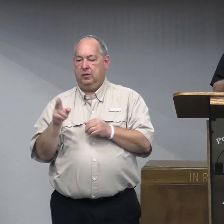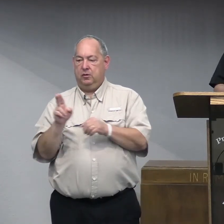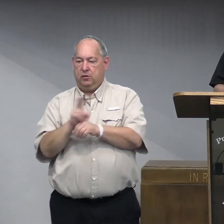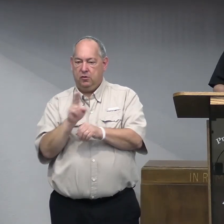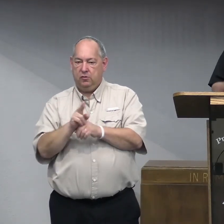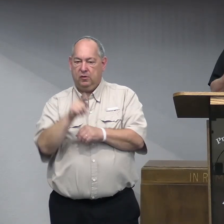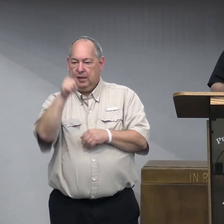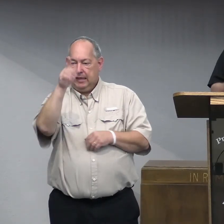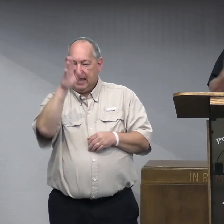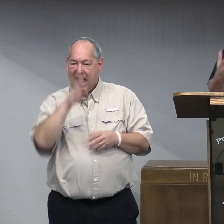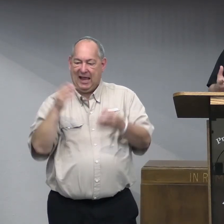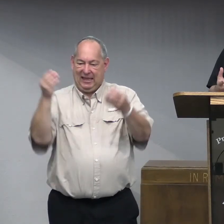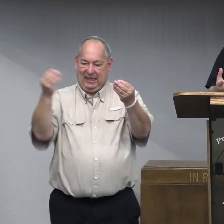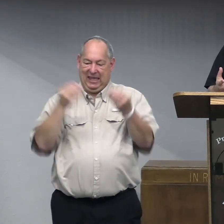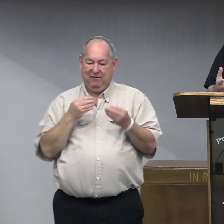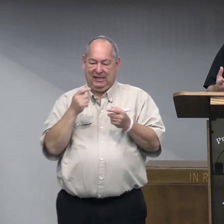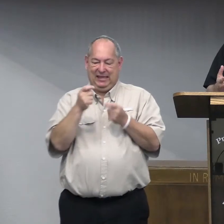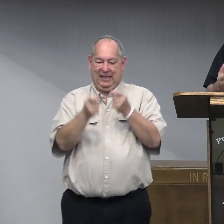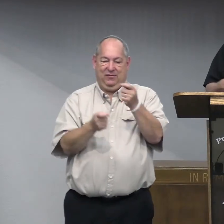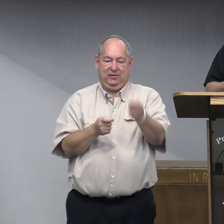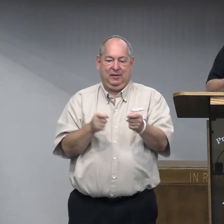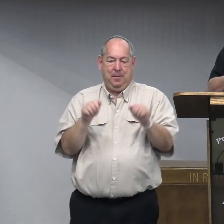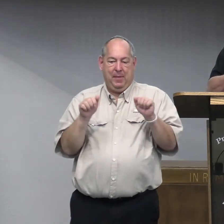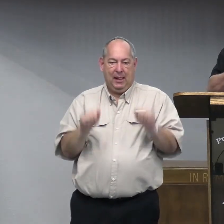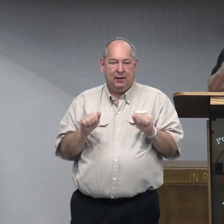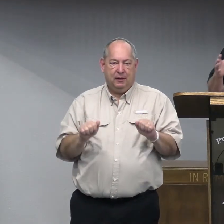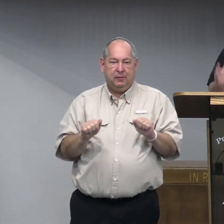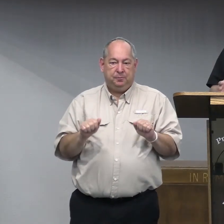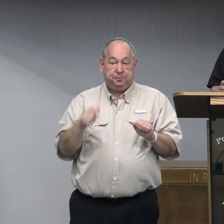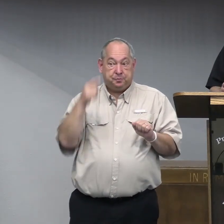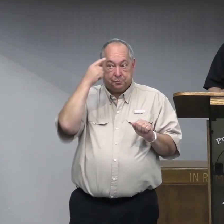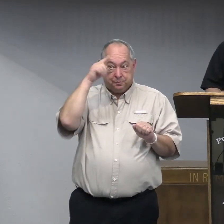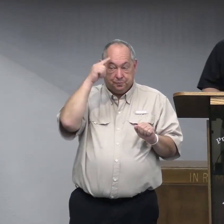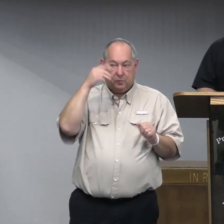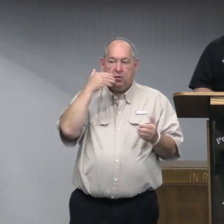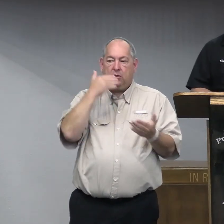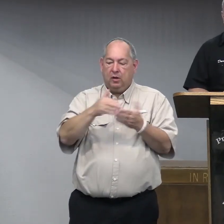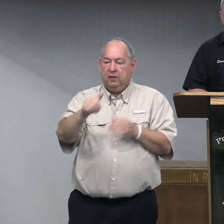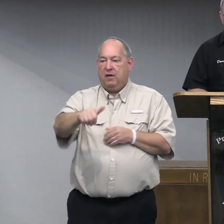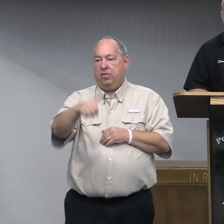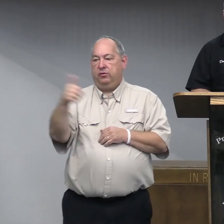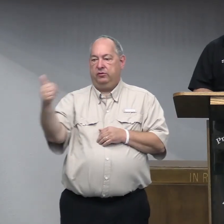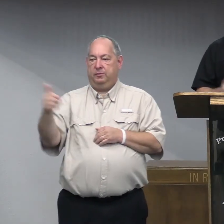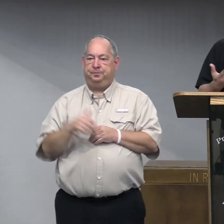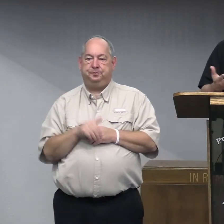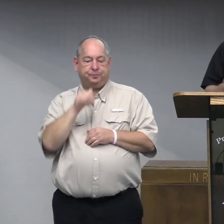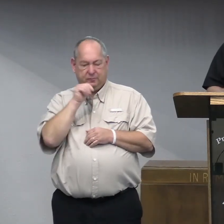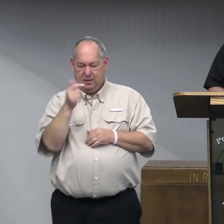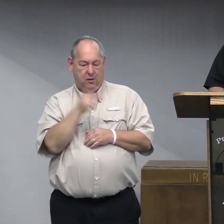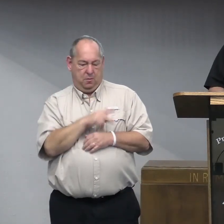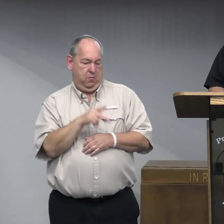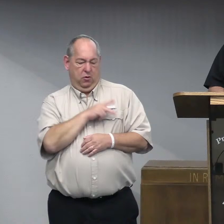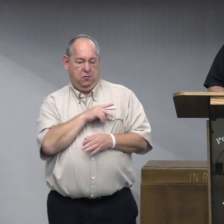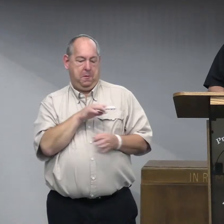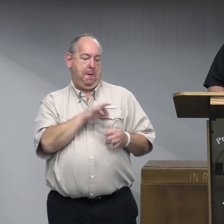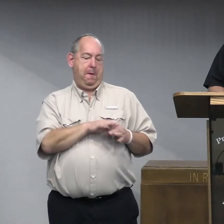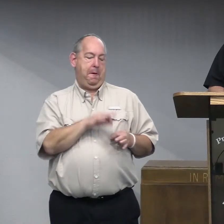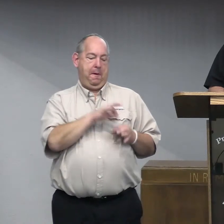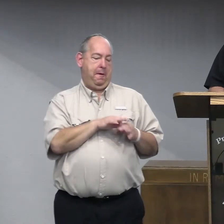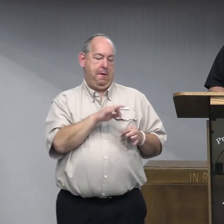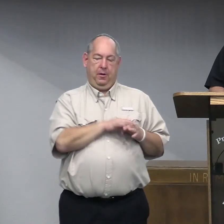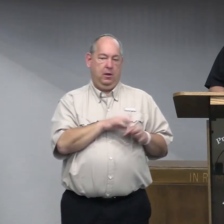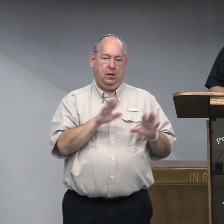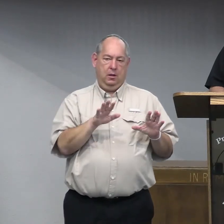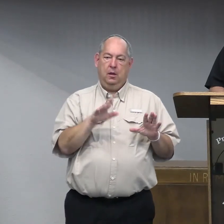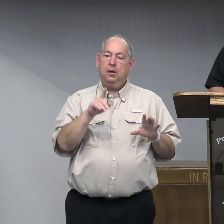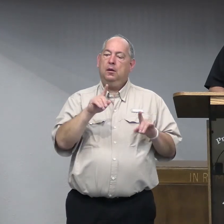his God-given gifts for the good of others, not for personal gain, but